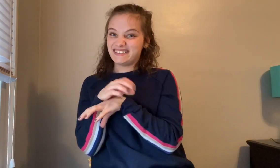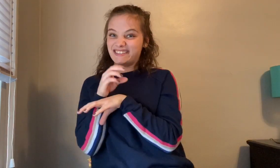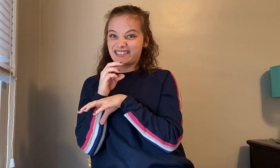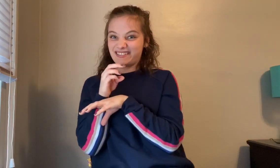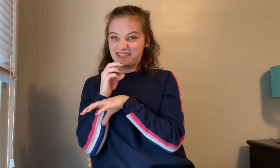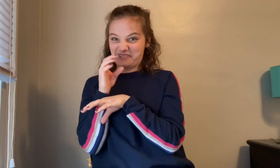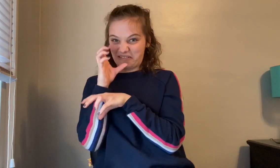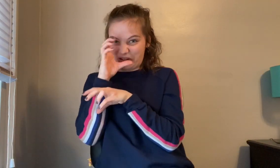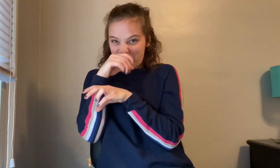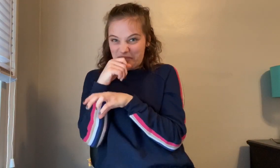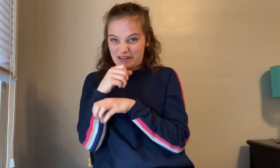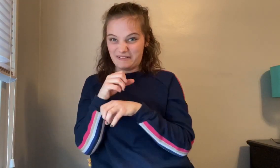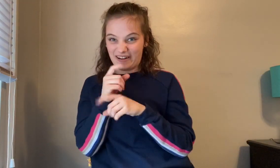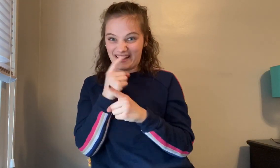Looks a little creepy, right?